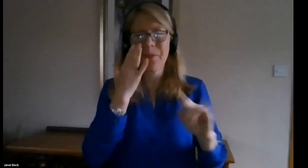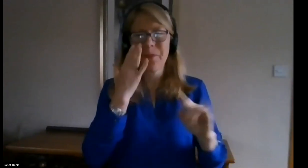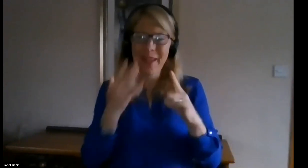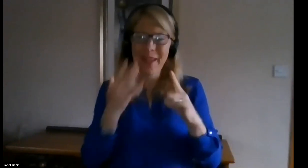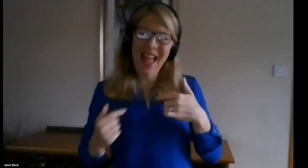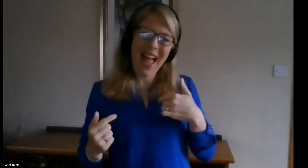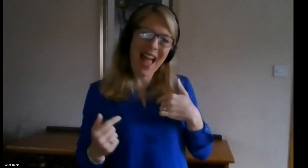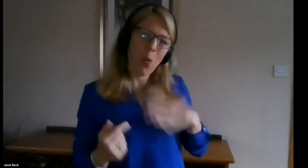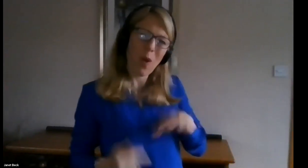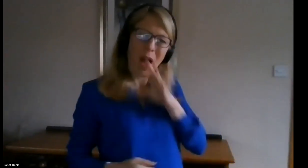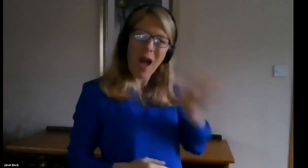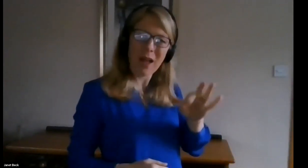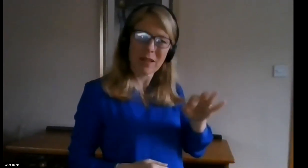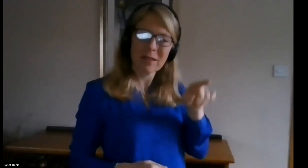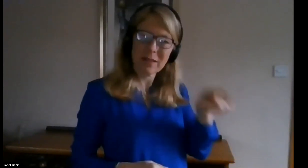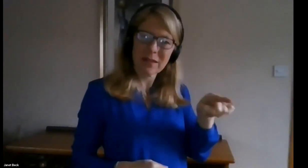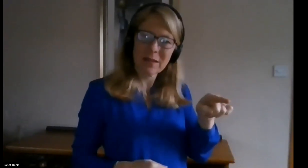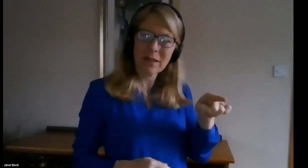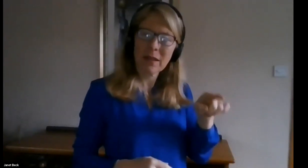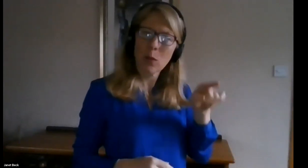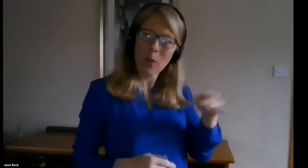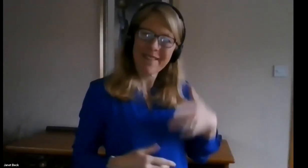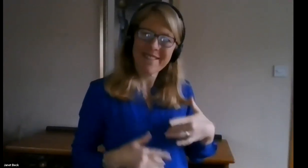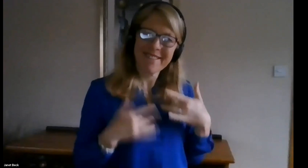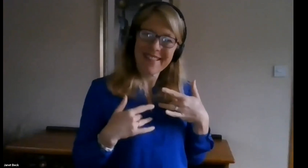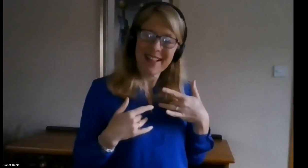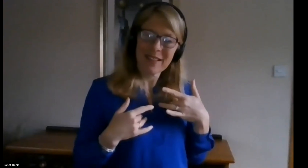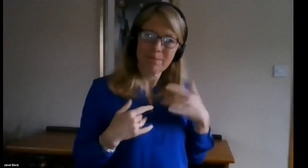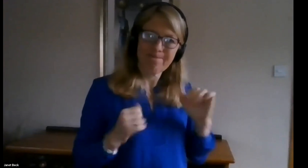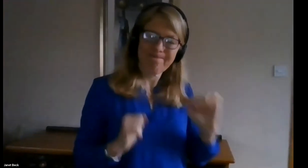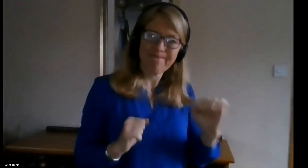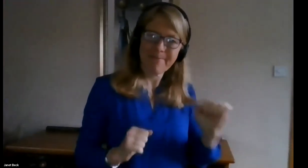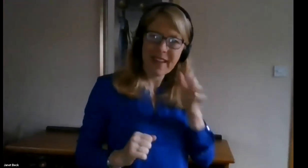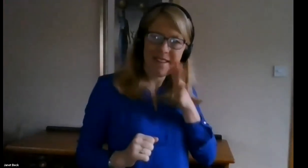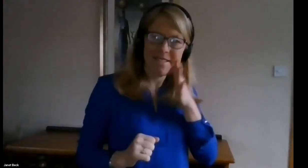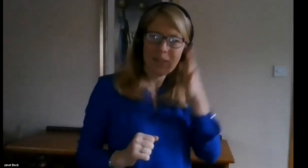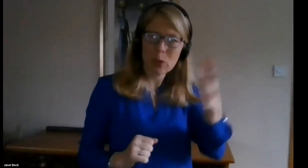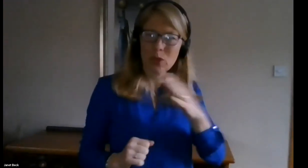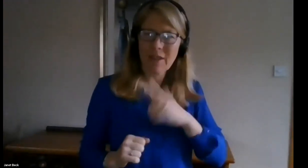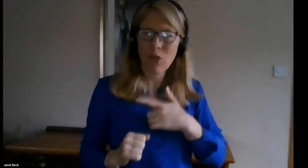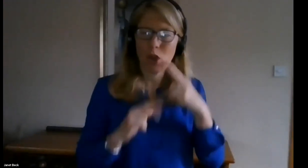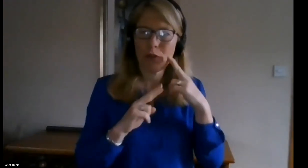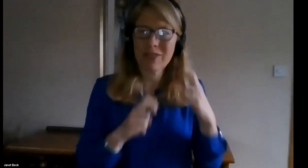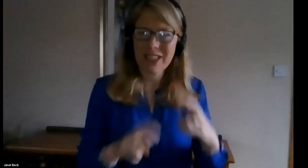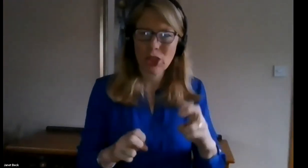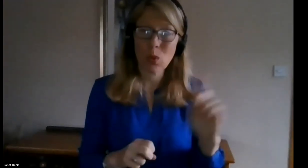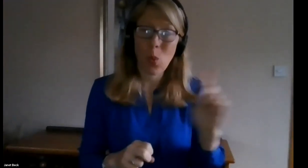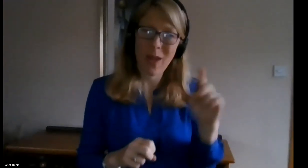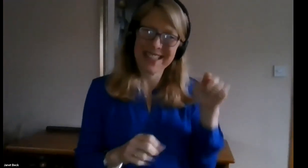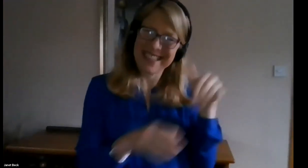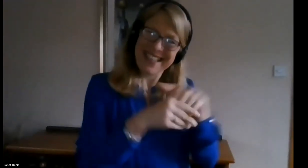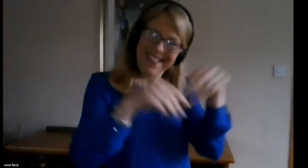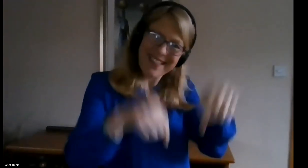what Mark sees for the future of research and industry crossover in this specific